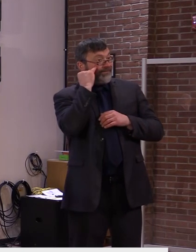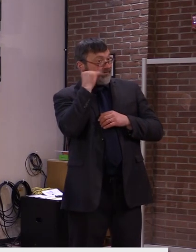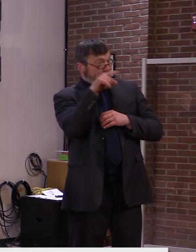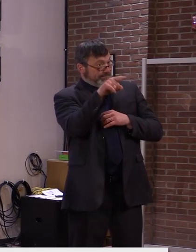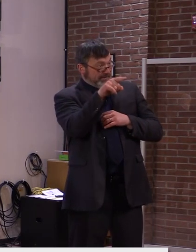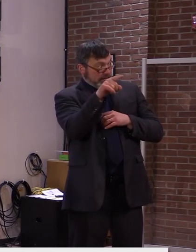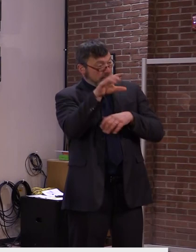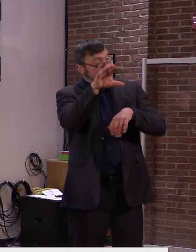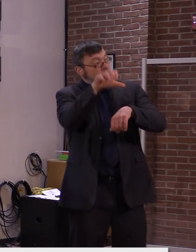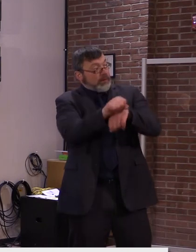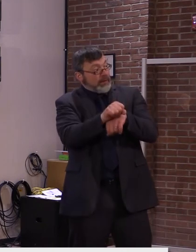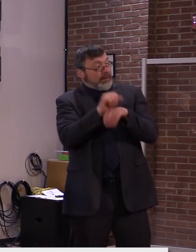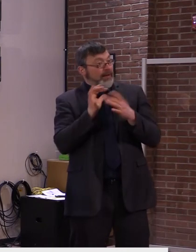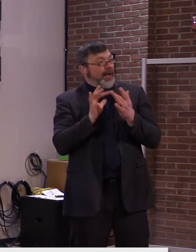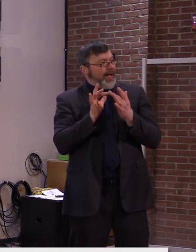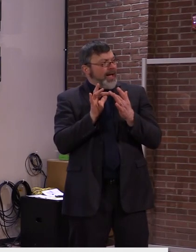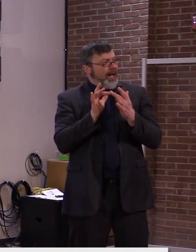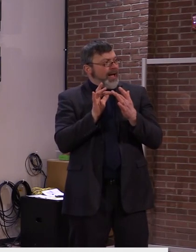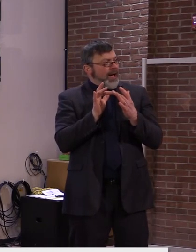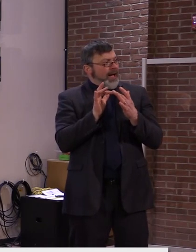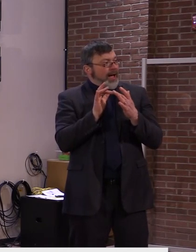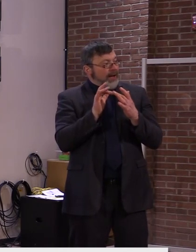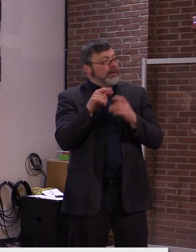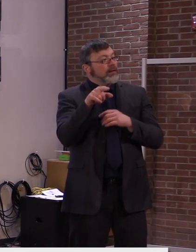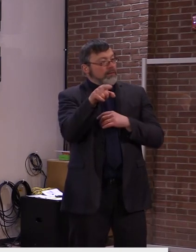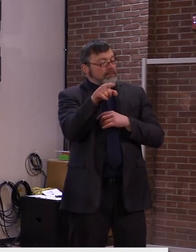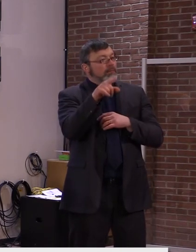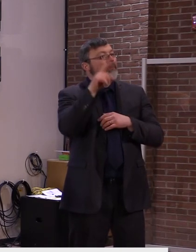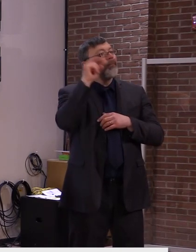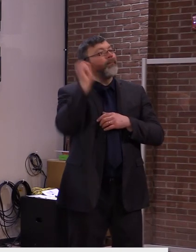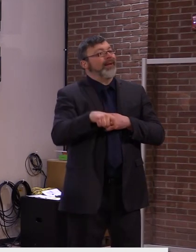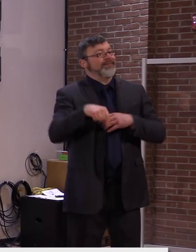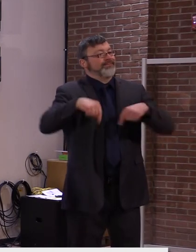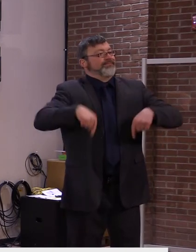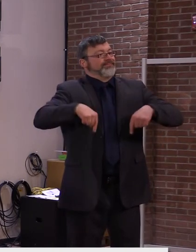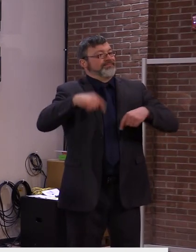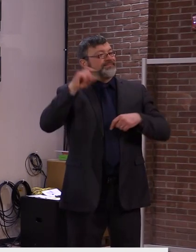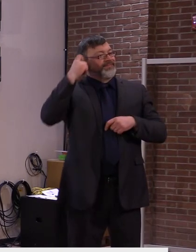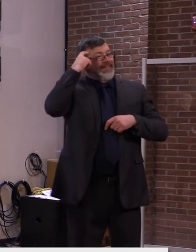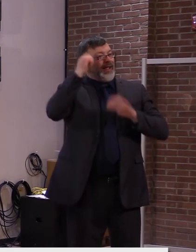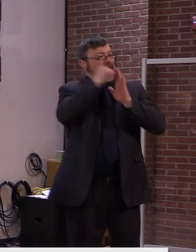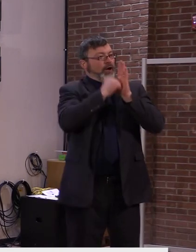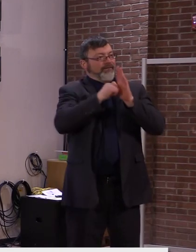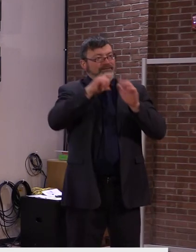involved. The first step is to create an account online at